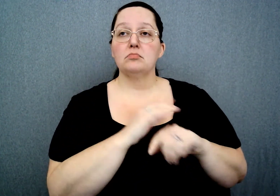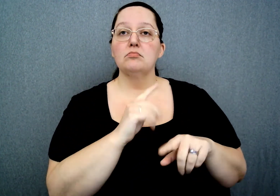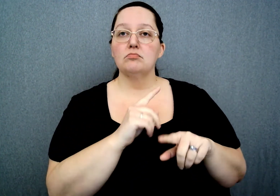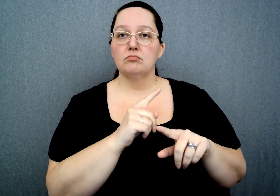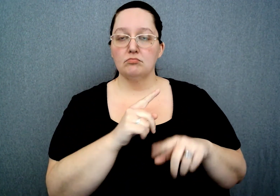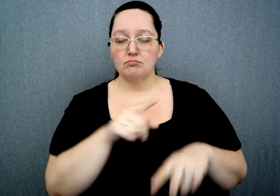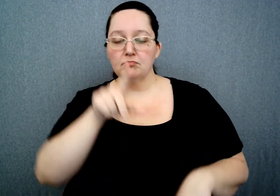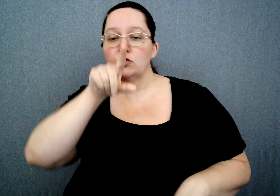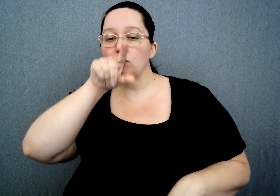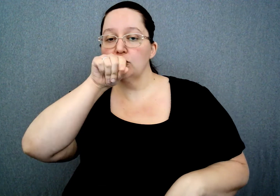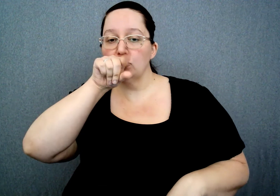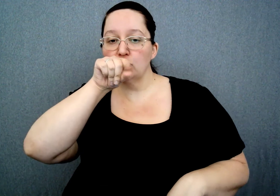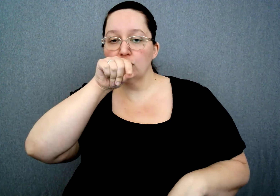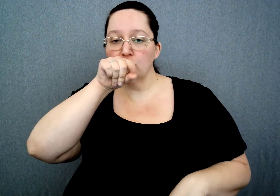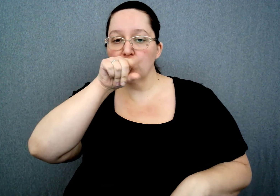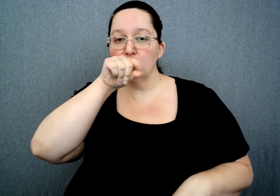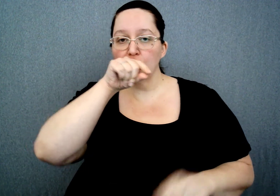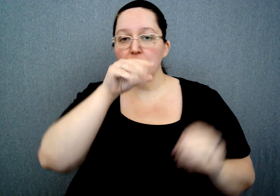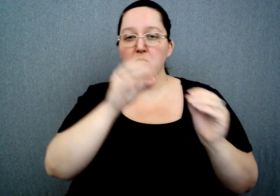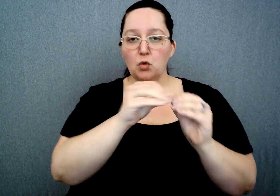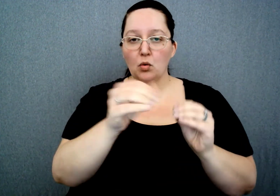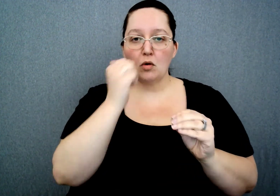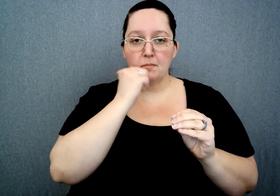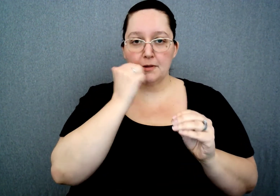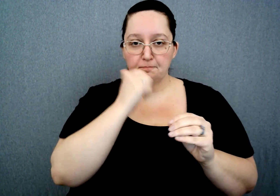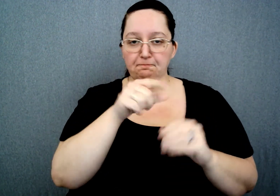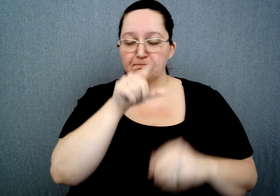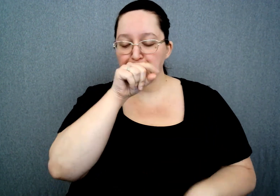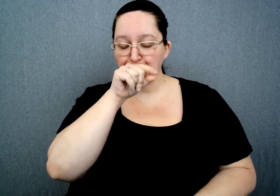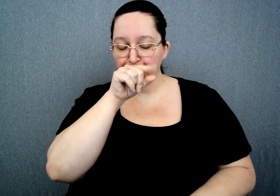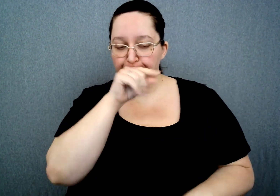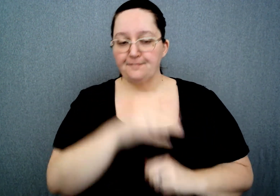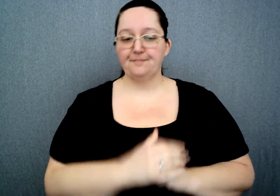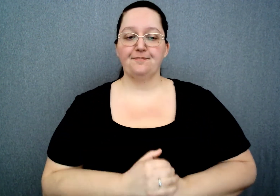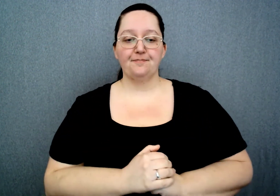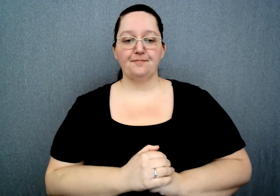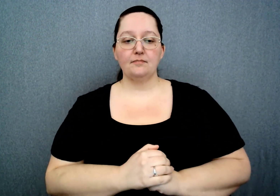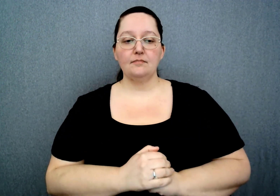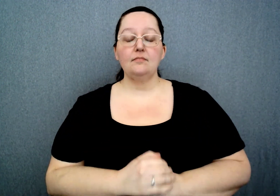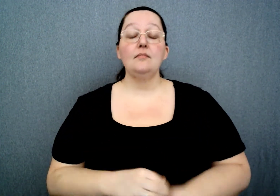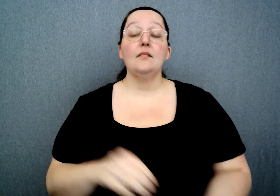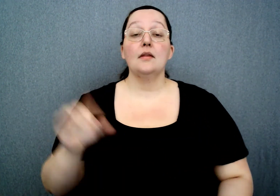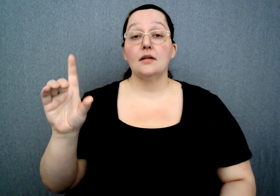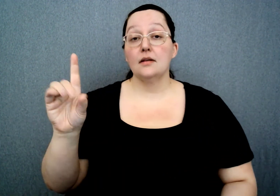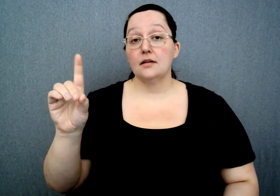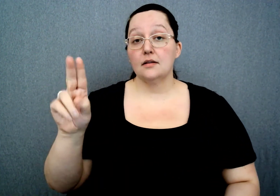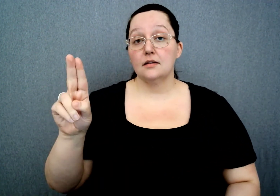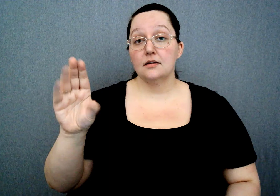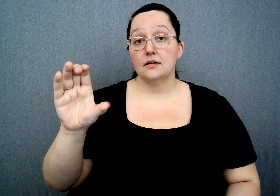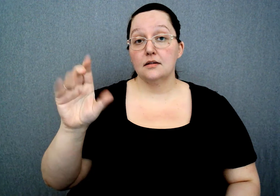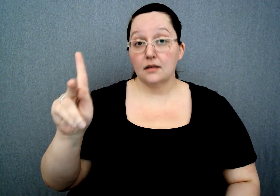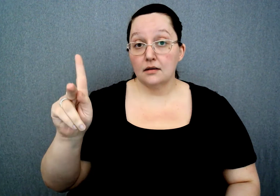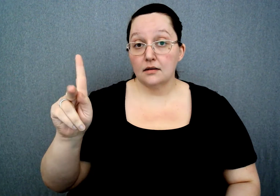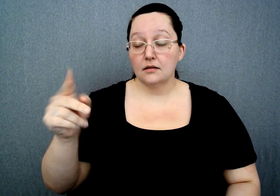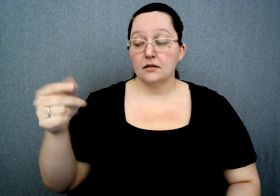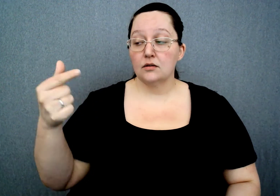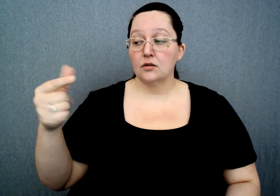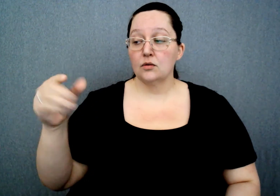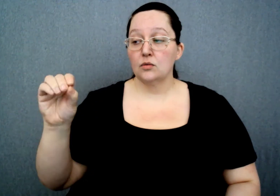around, but this sign is also more common nowadays. Duck